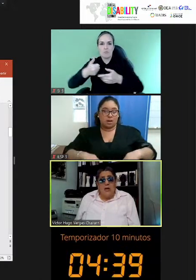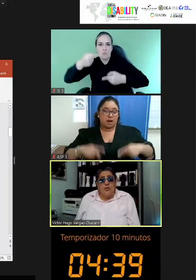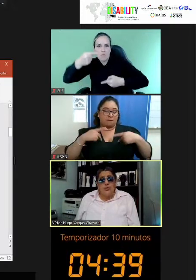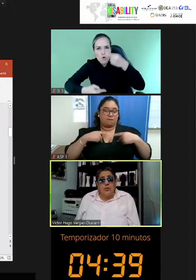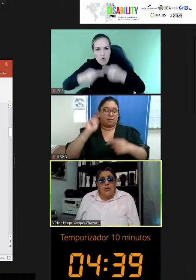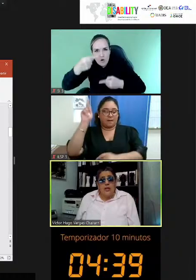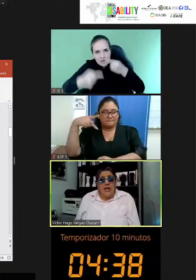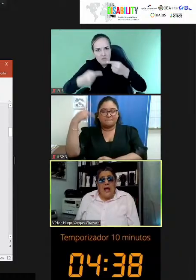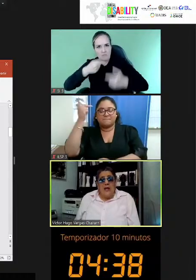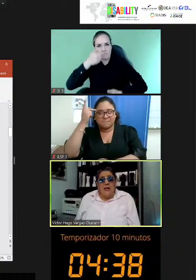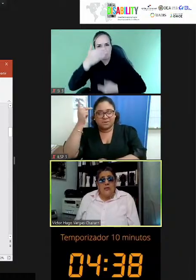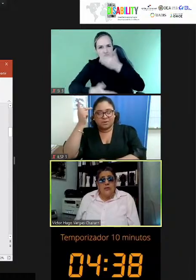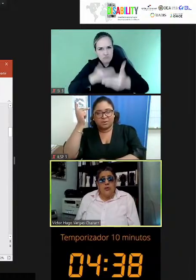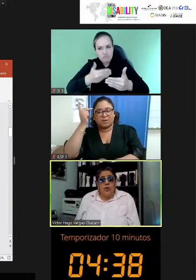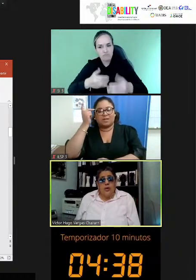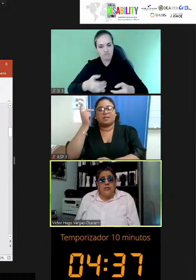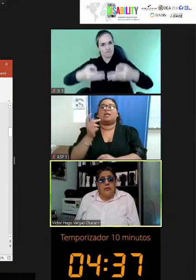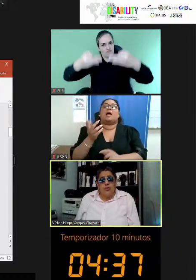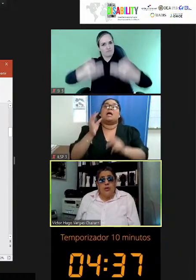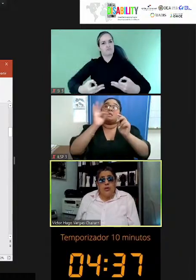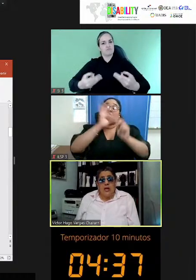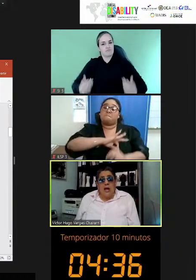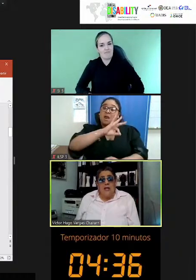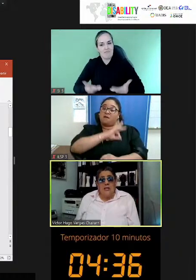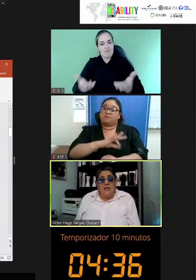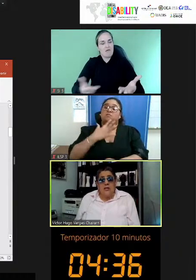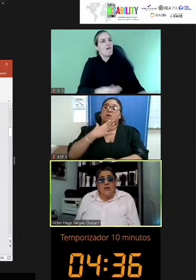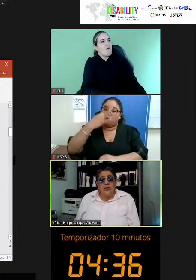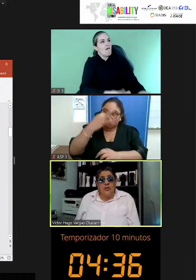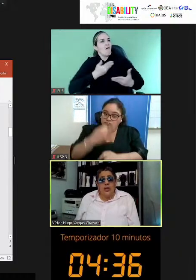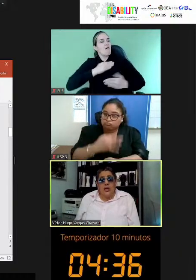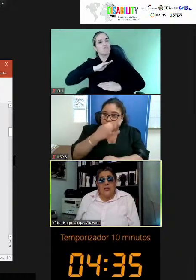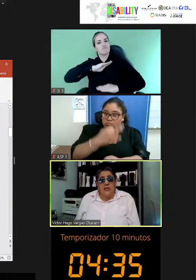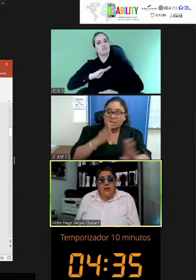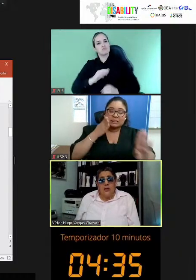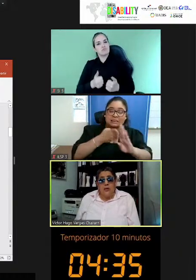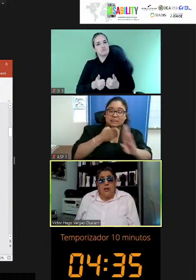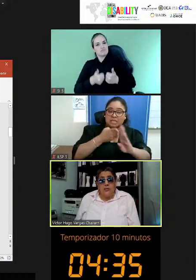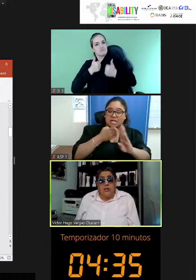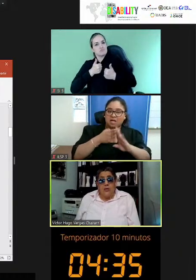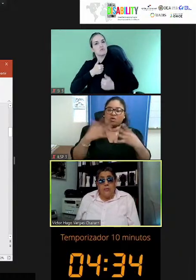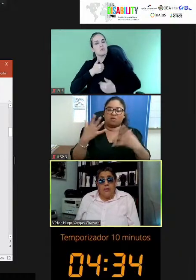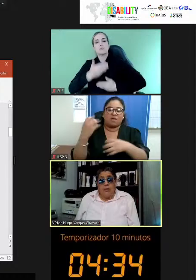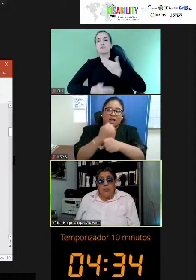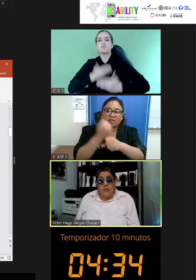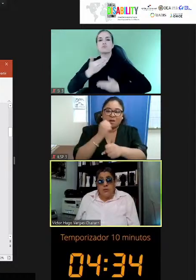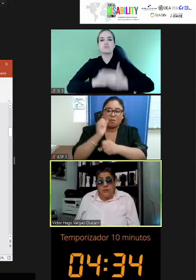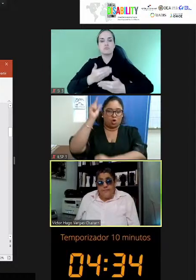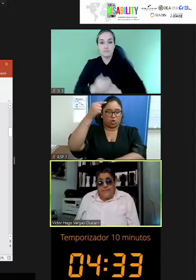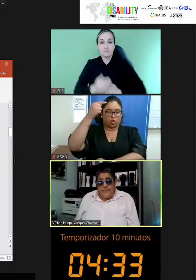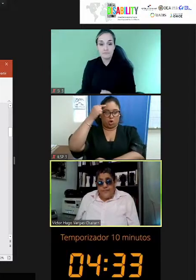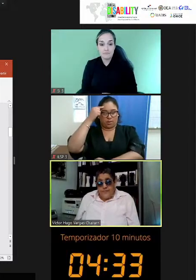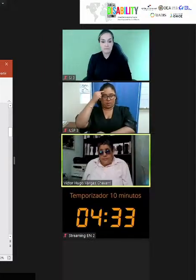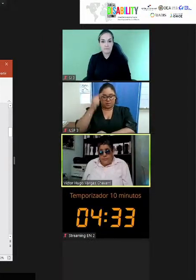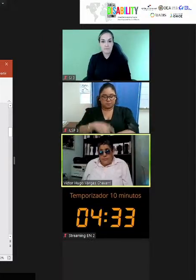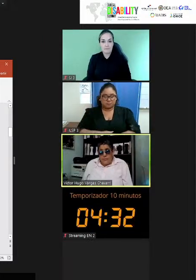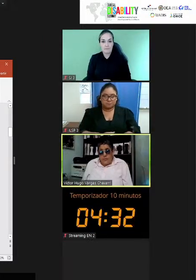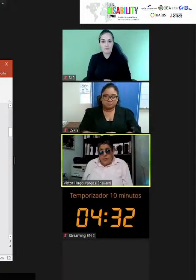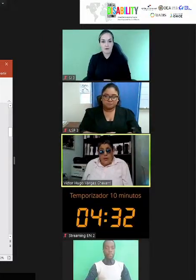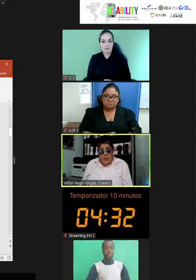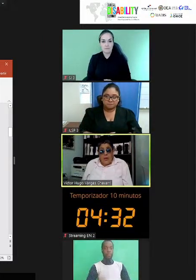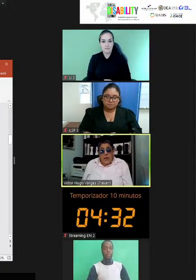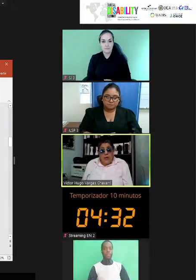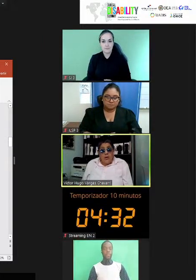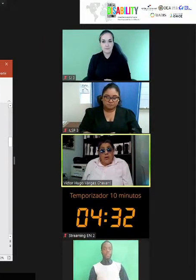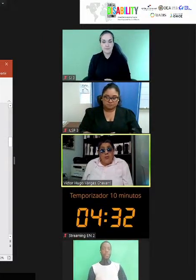actors of public life and they became the real beneficiary beneficiaries of the doings